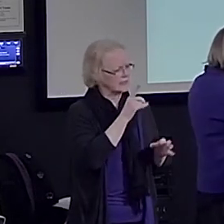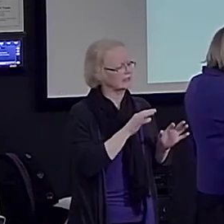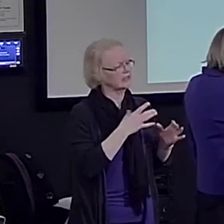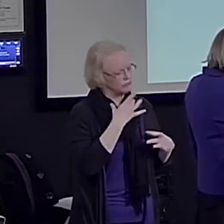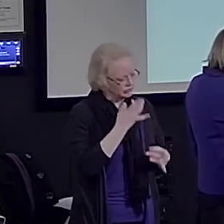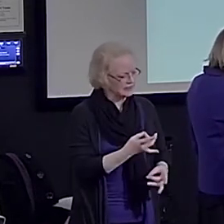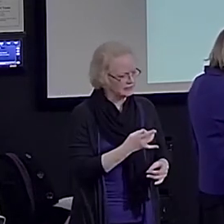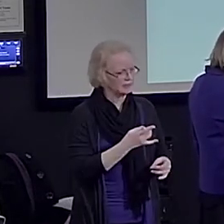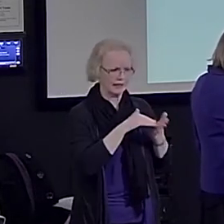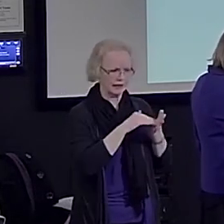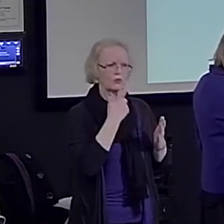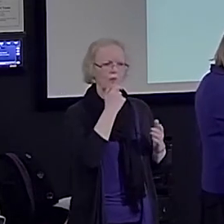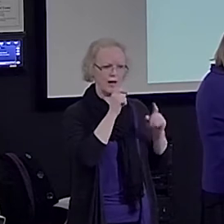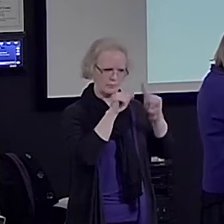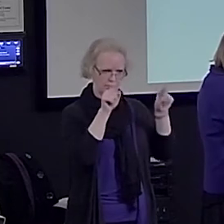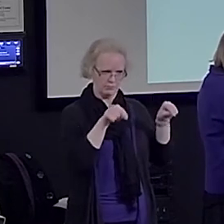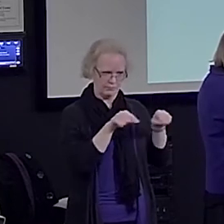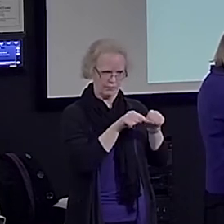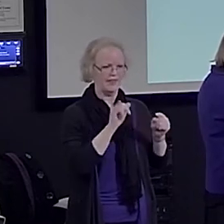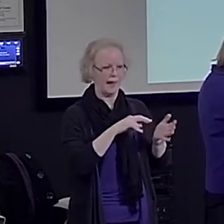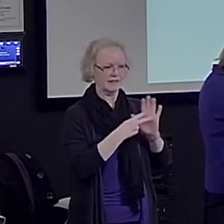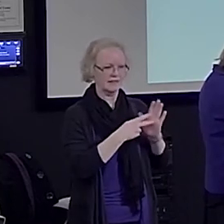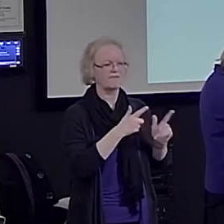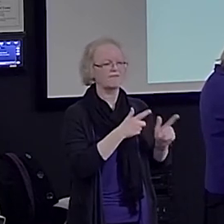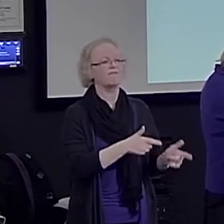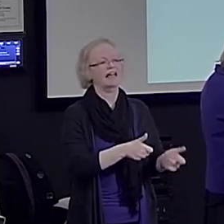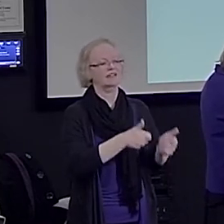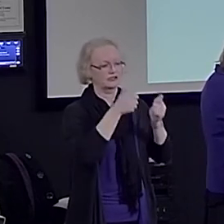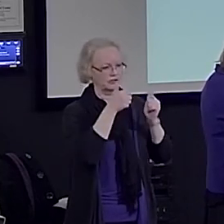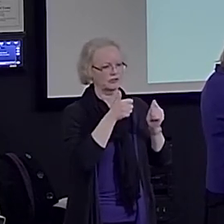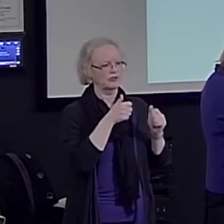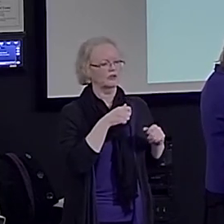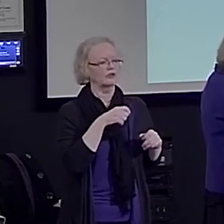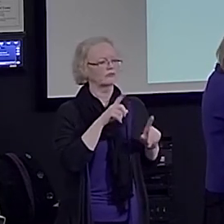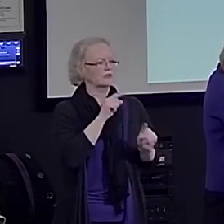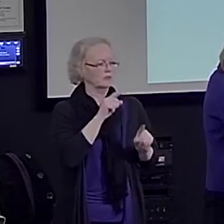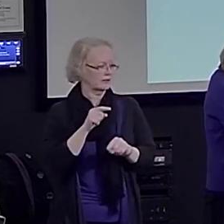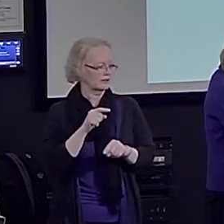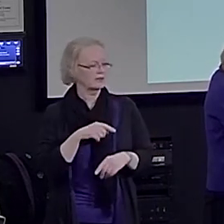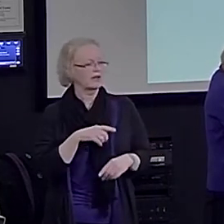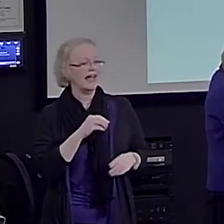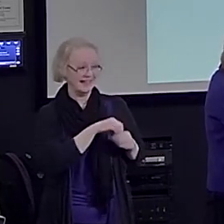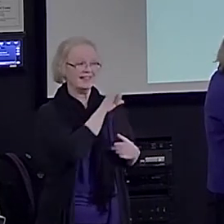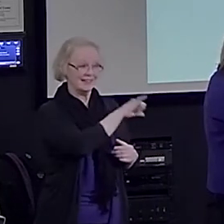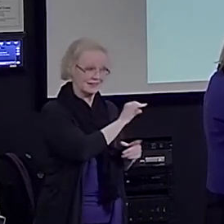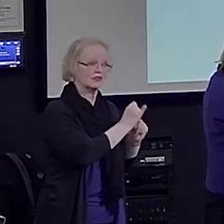again a red box indicates faster in this case the latencies were